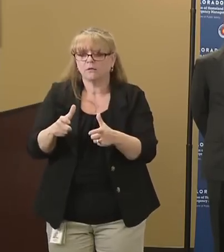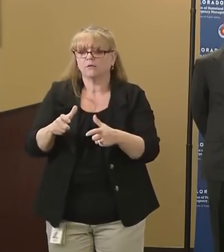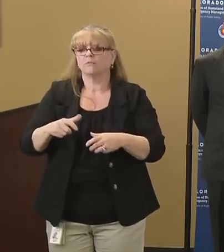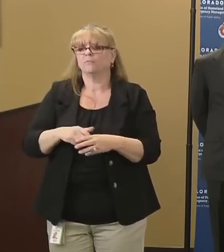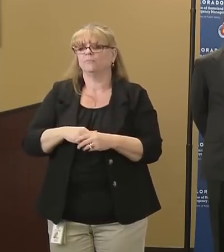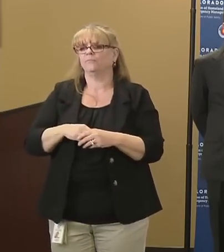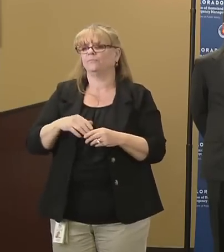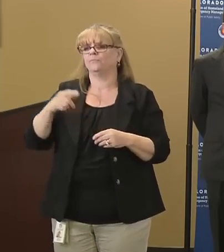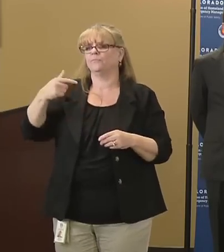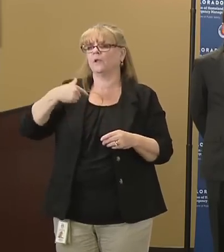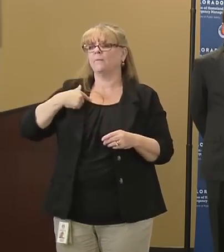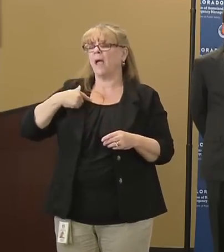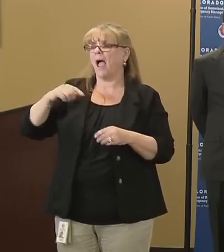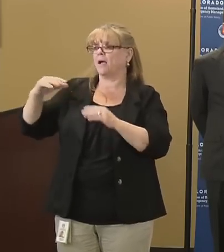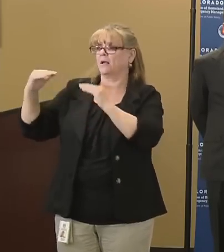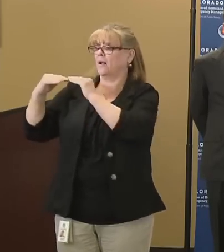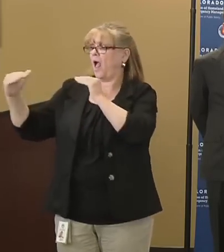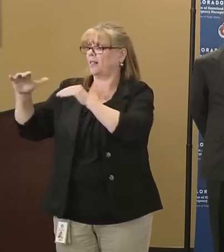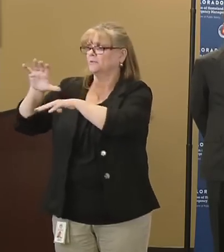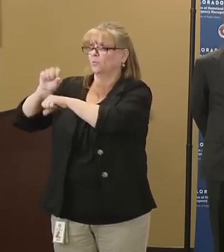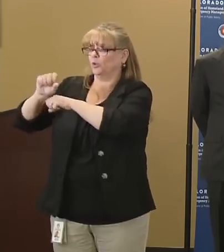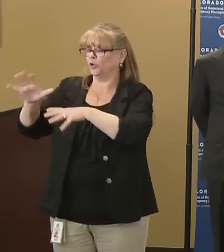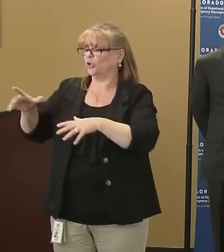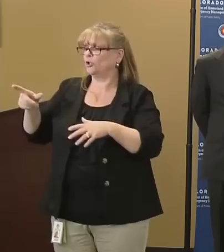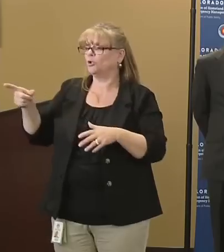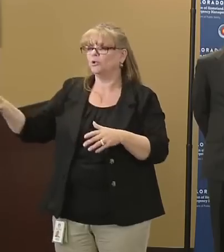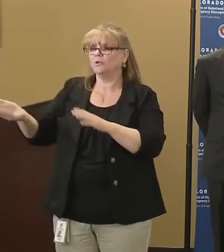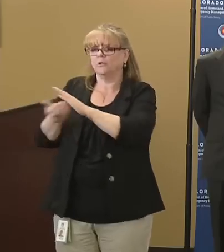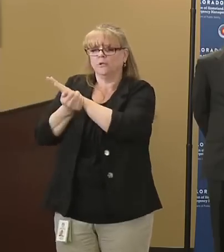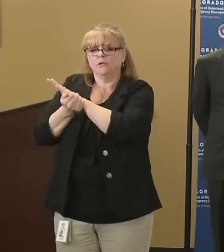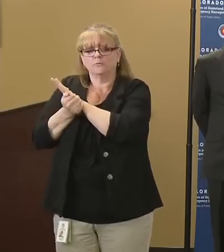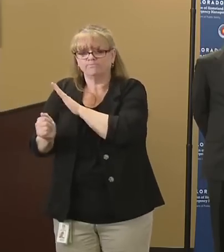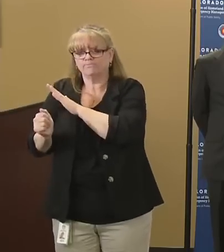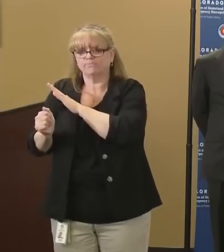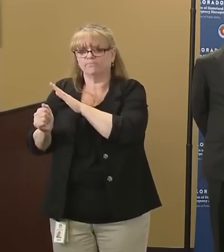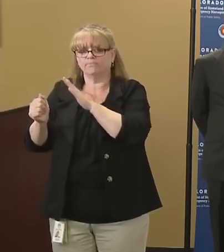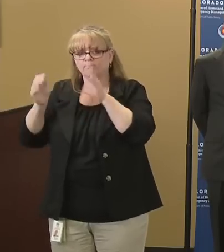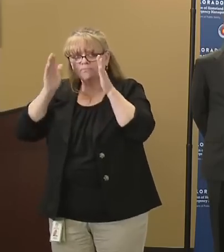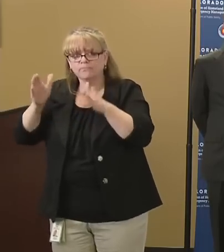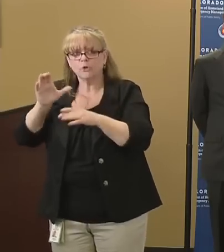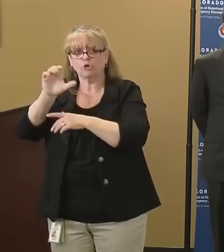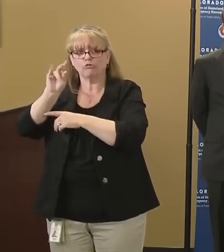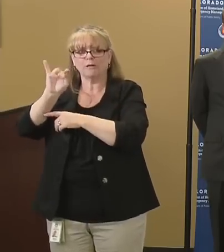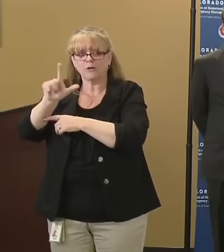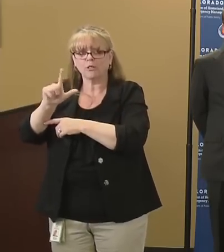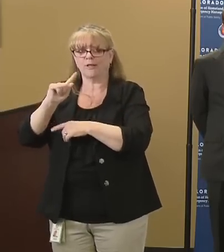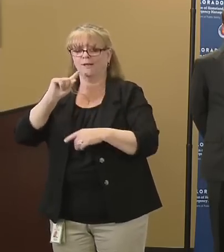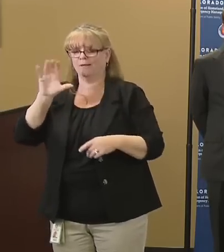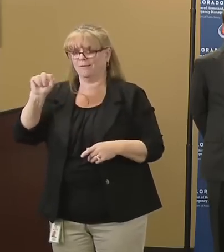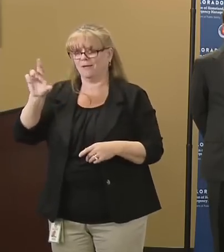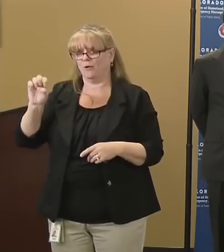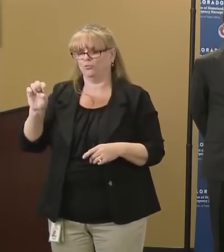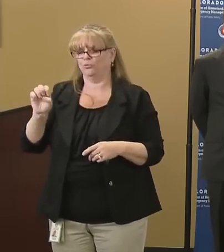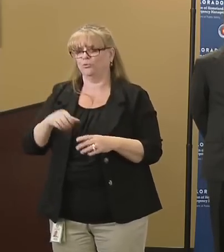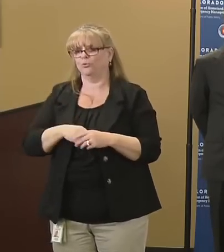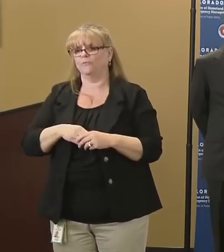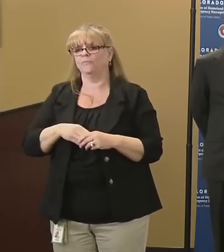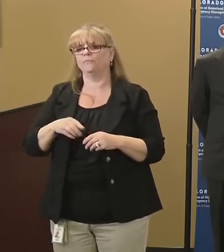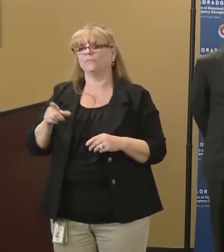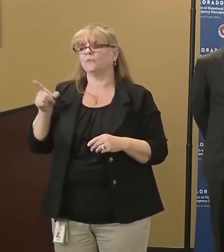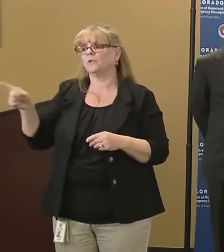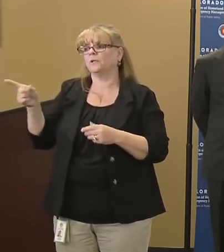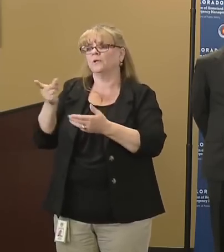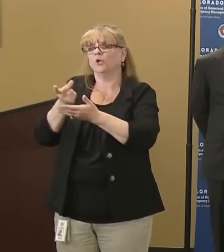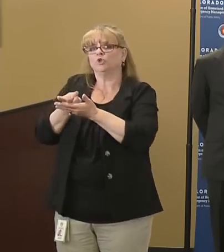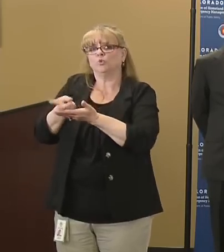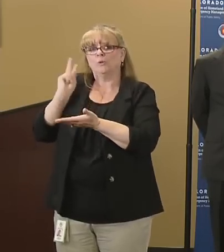excellent critical care physician. A few weeks ago, while caring for patients in the intensive care unit during the very beginning of this pandemic,